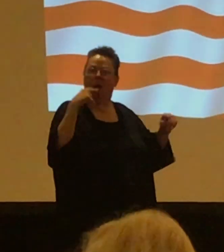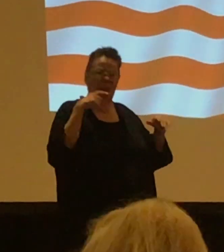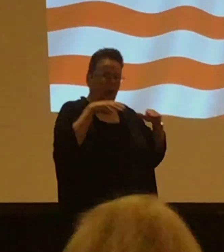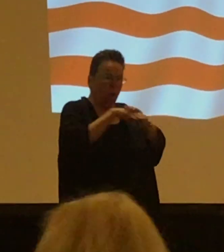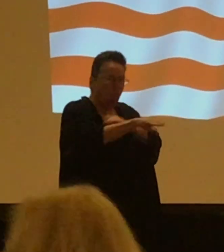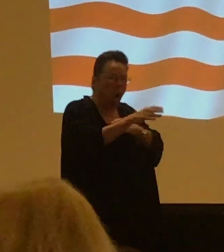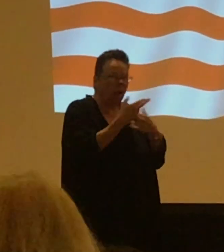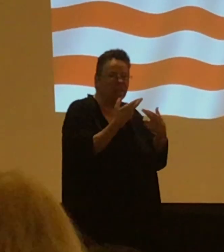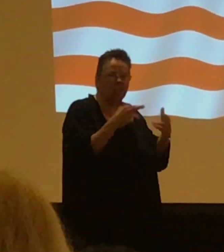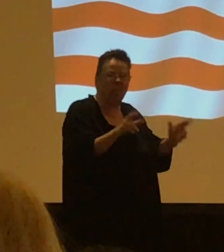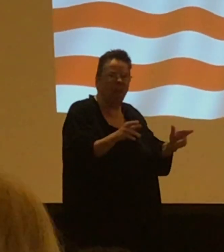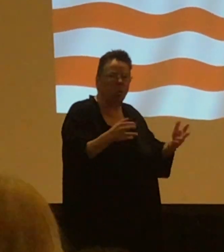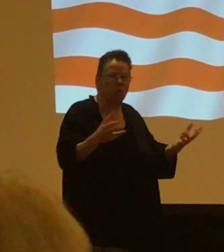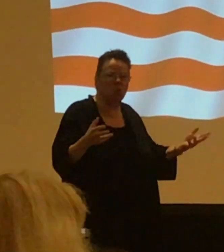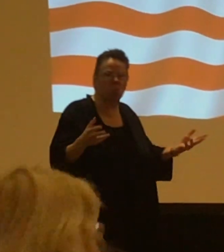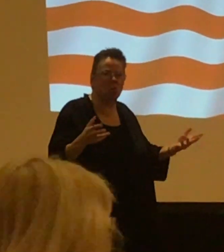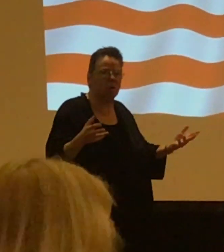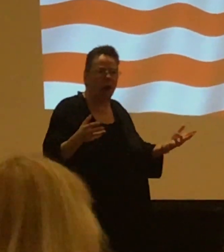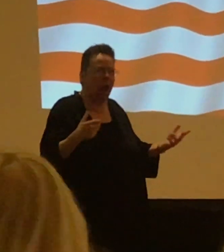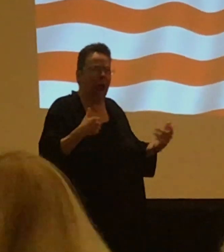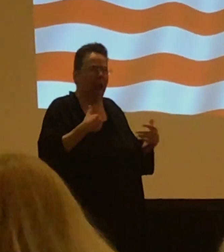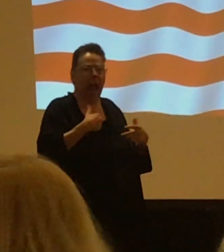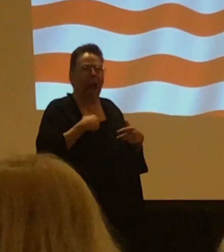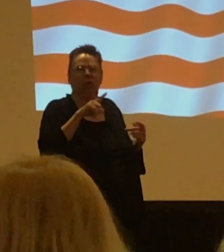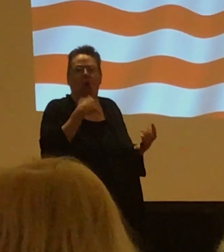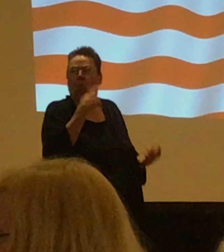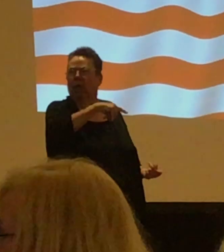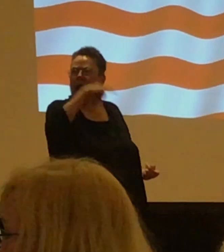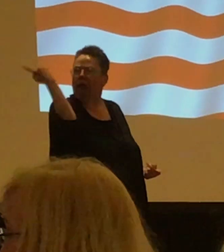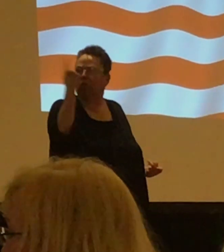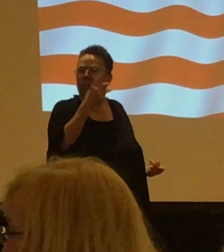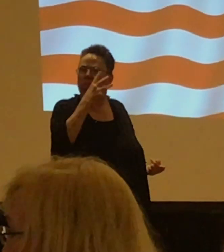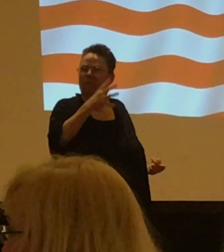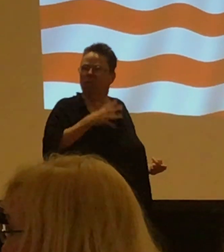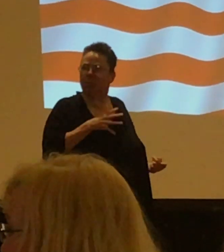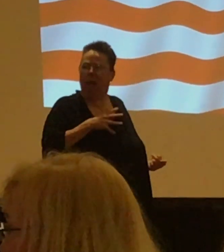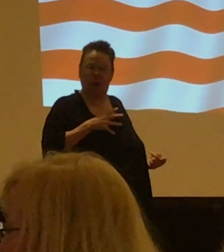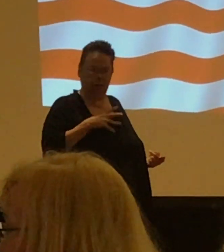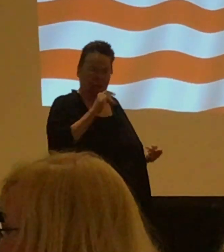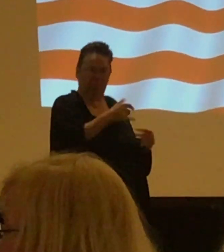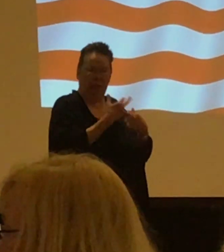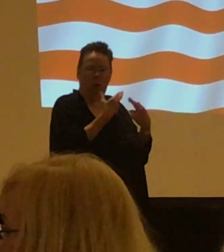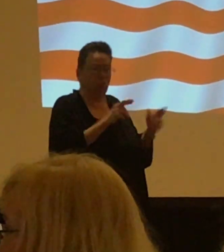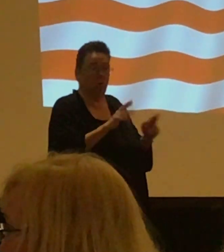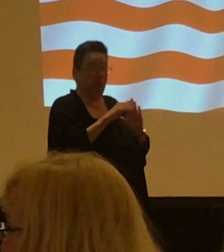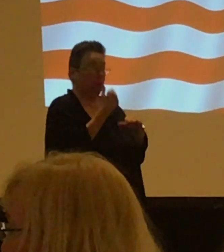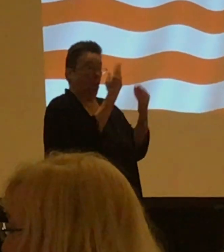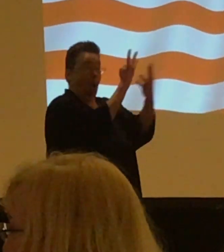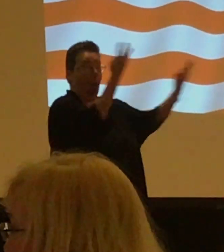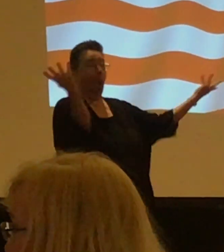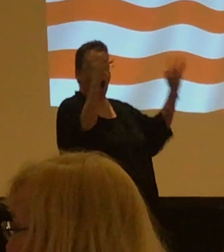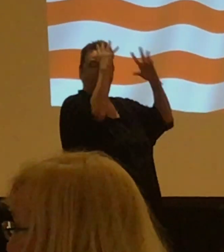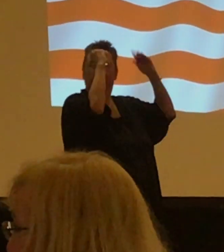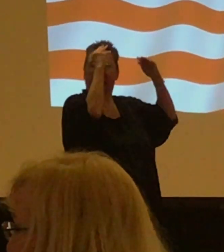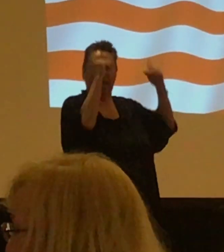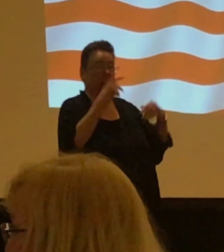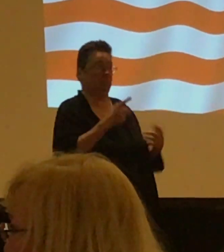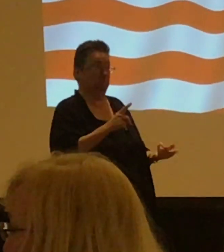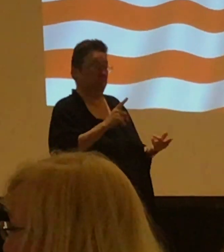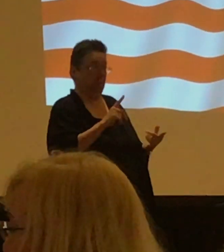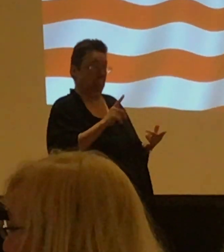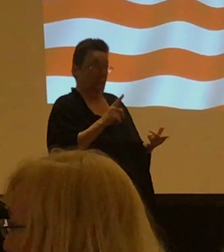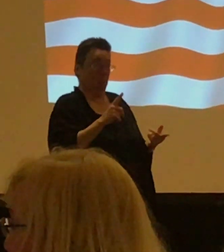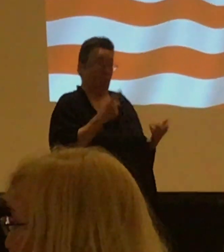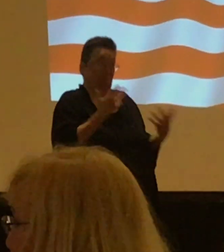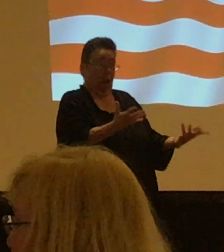room, I was the only African-American female in that room. It was all men. They was there for hearing tests.